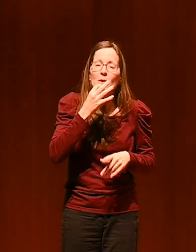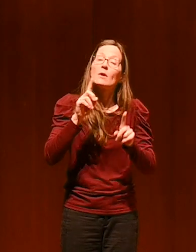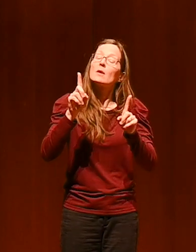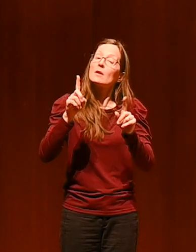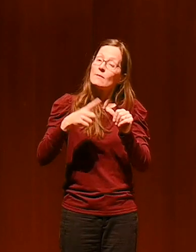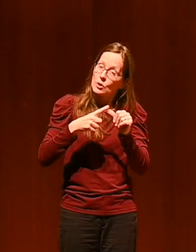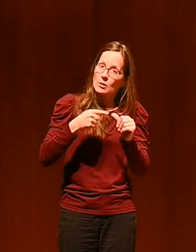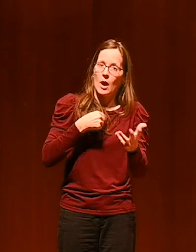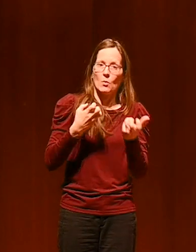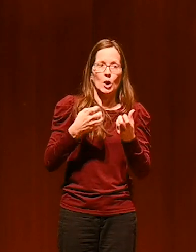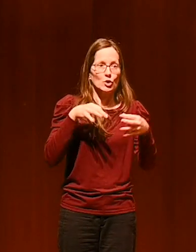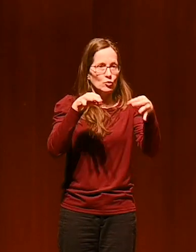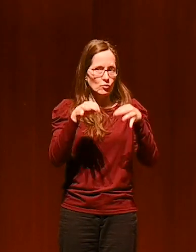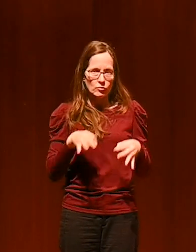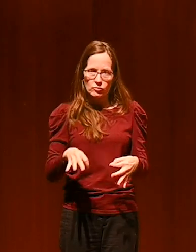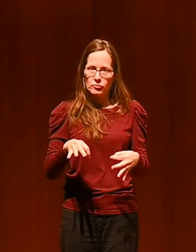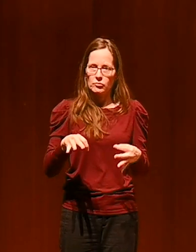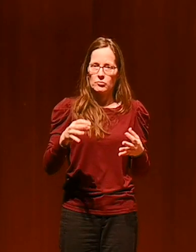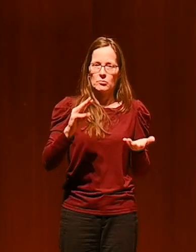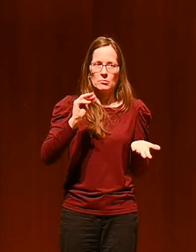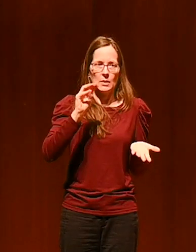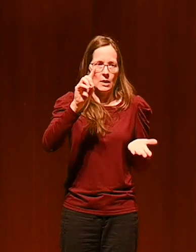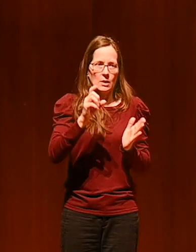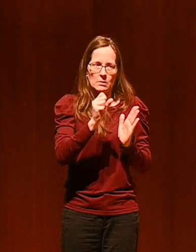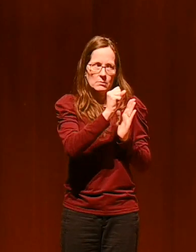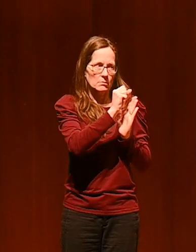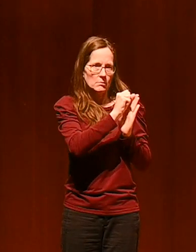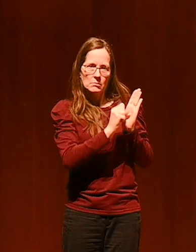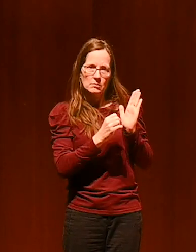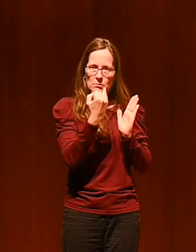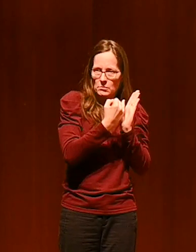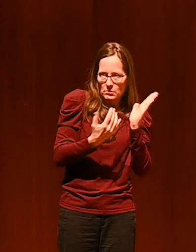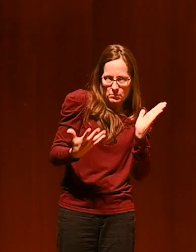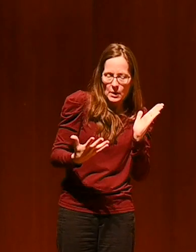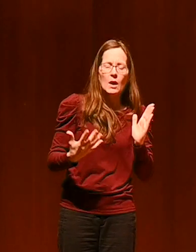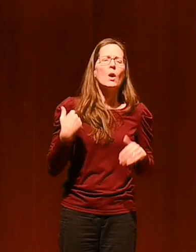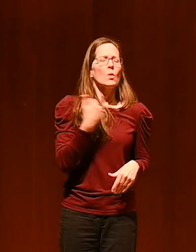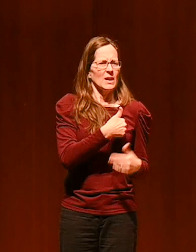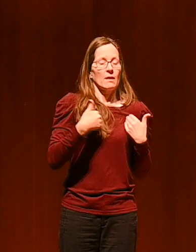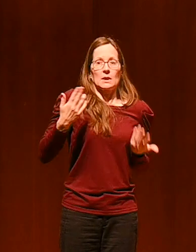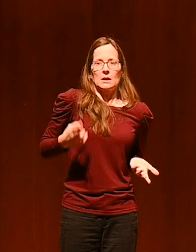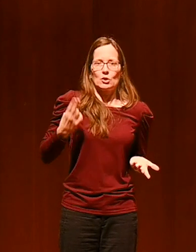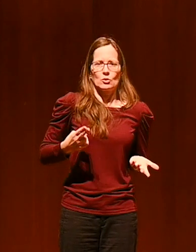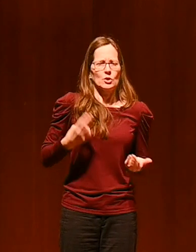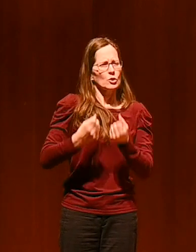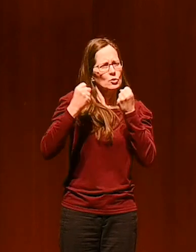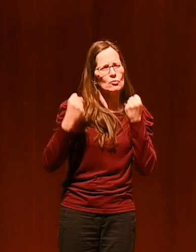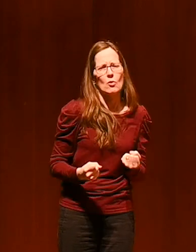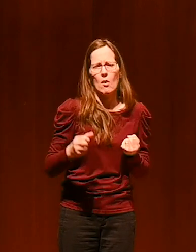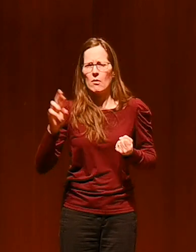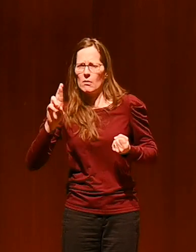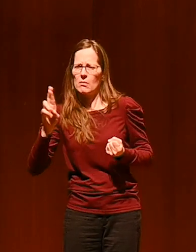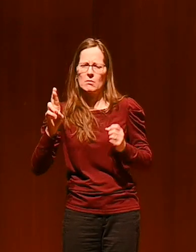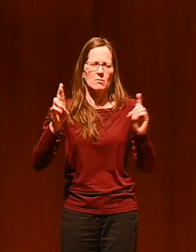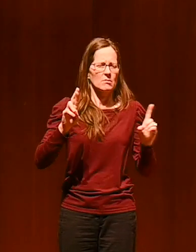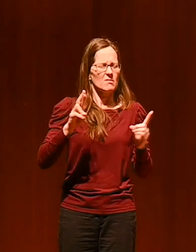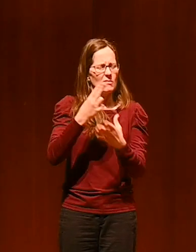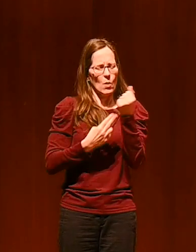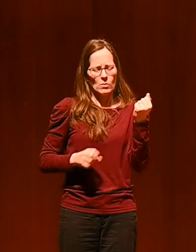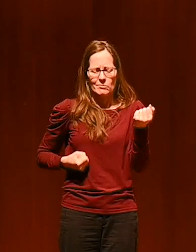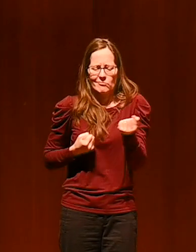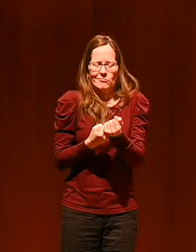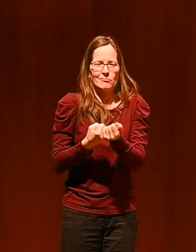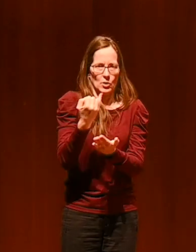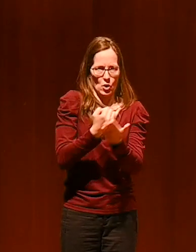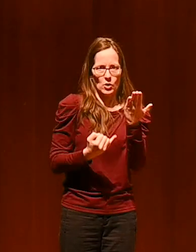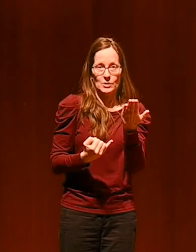in Maryland. We have a history of strong bipartisan support for the arts. As Adam said, we